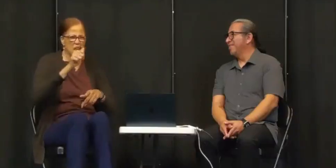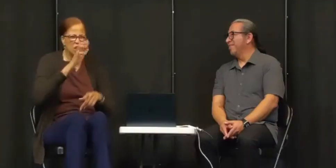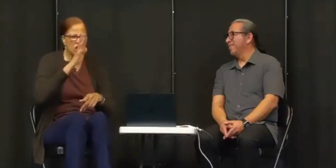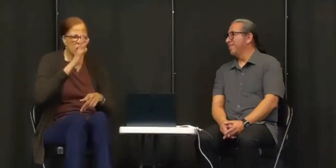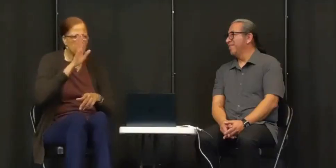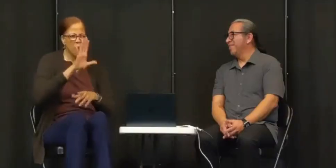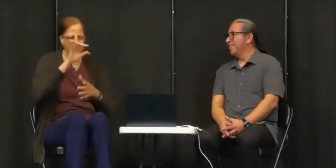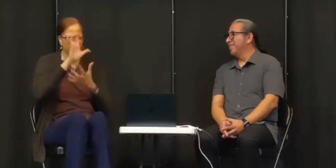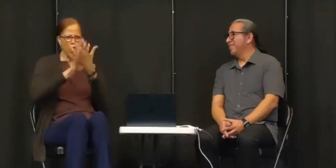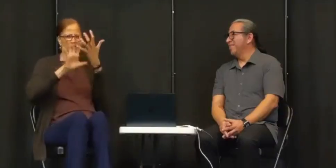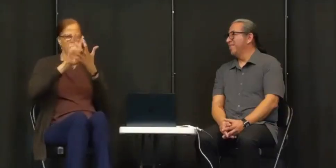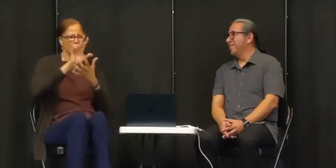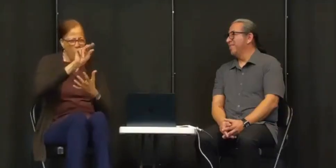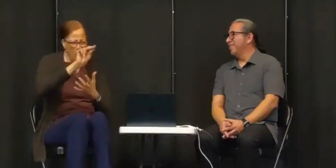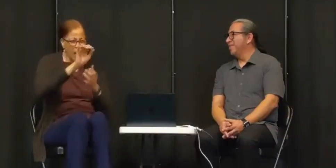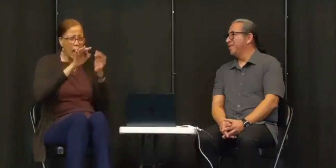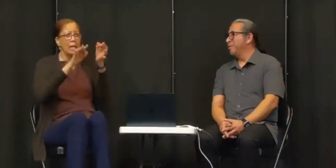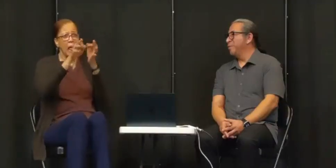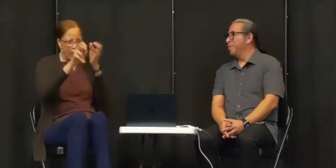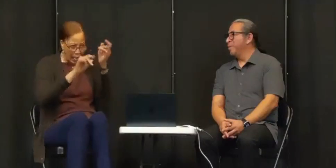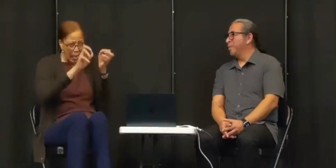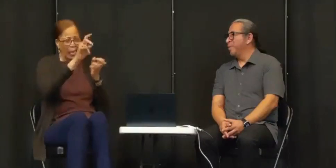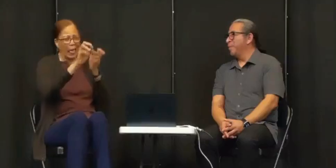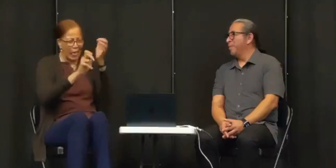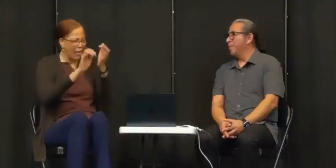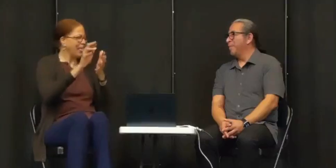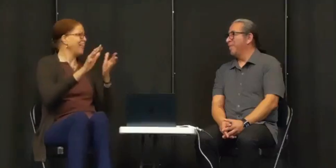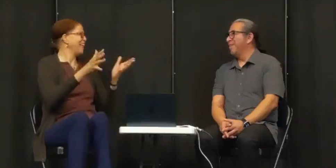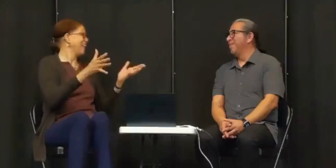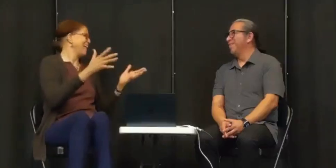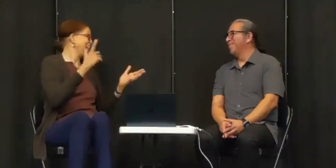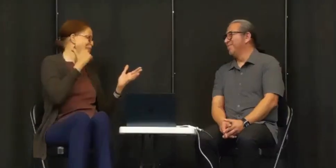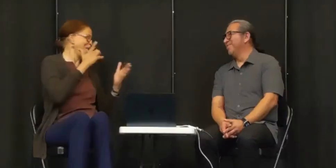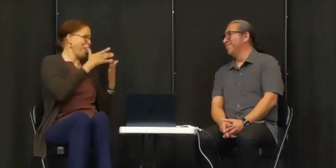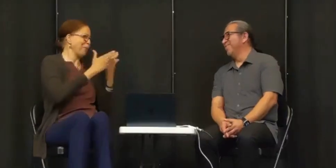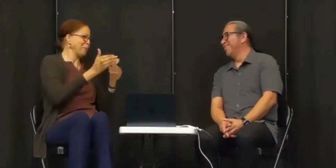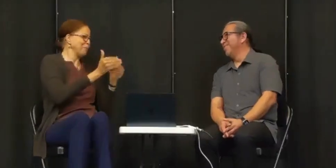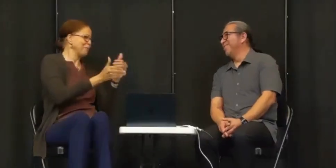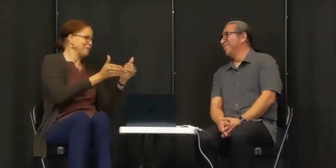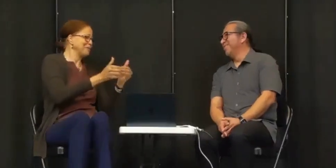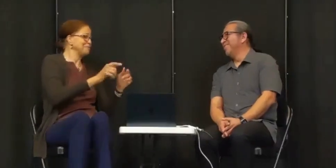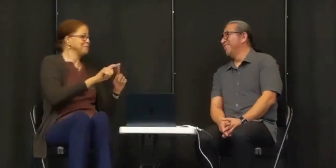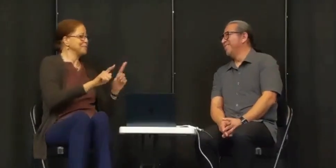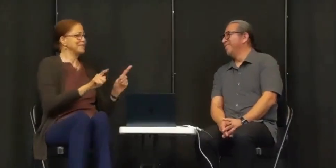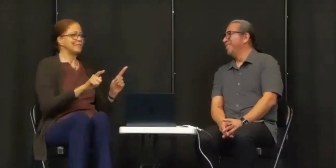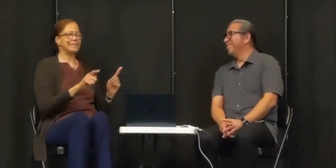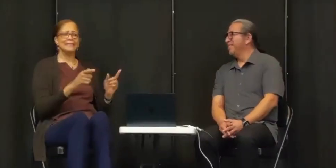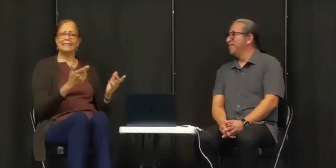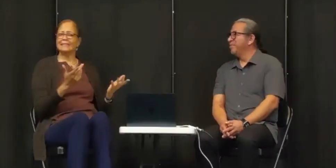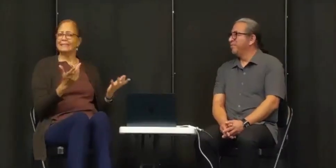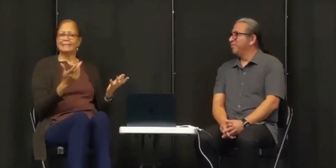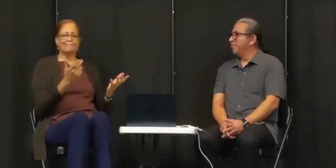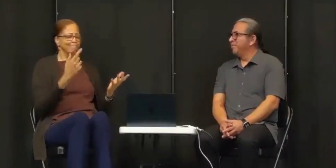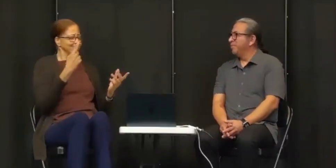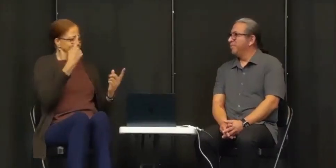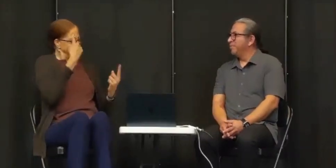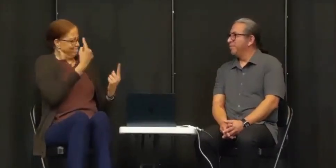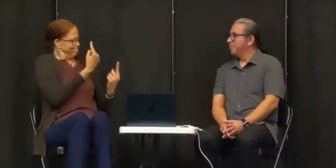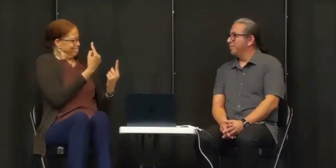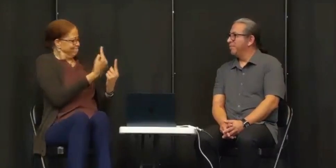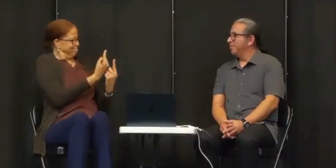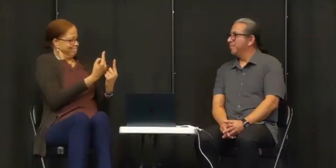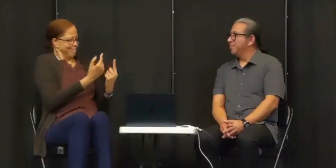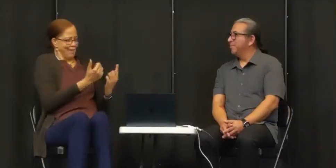so. You know, who's talking? And then they get really confused. So, you know, it's a process, right?